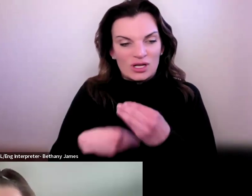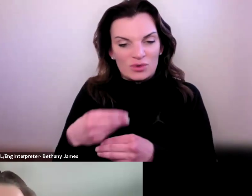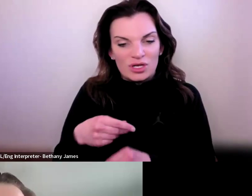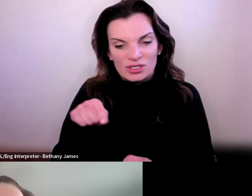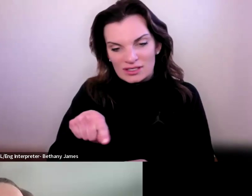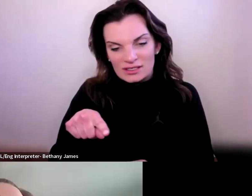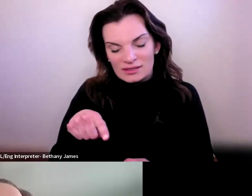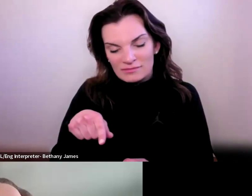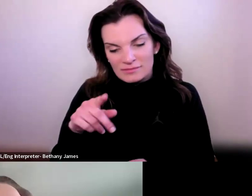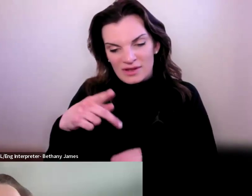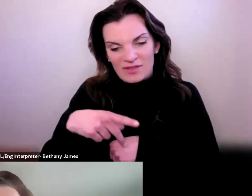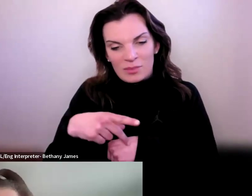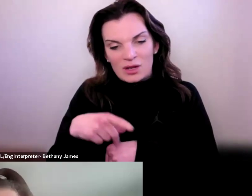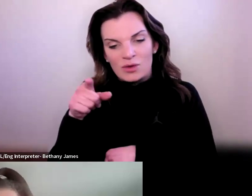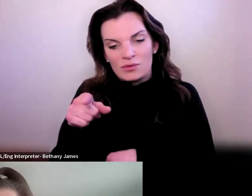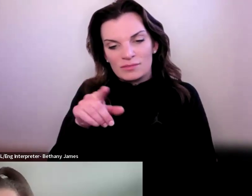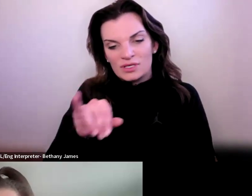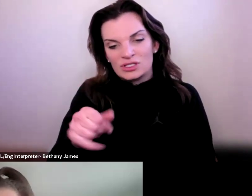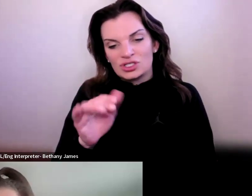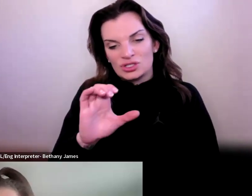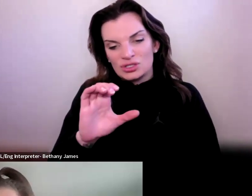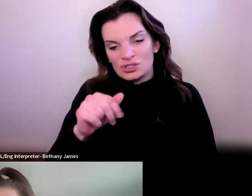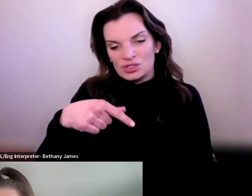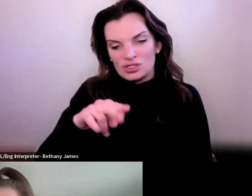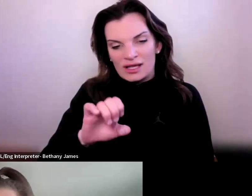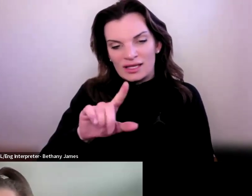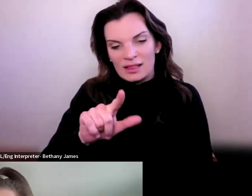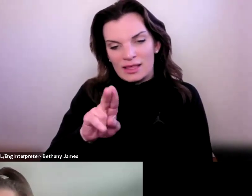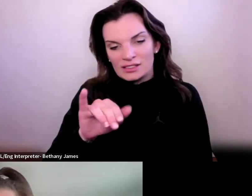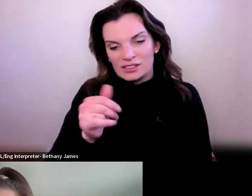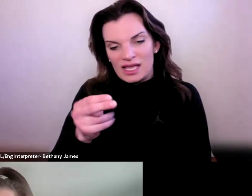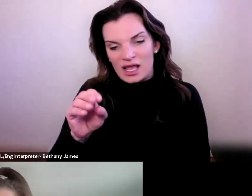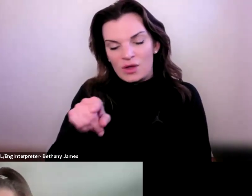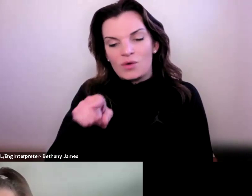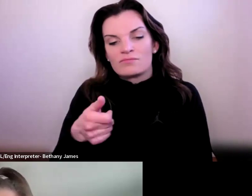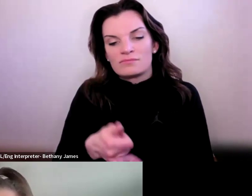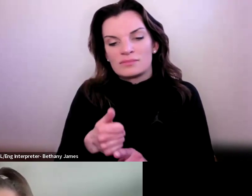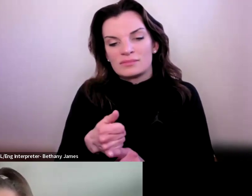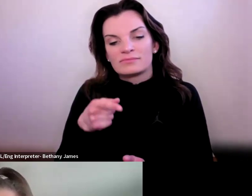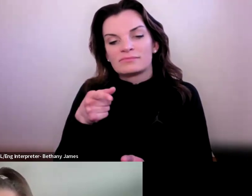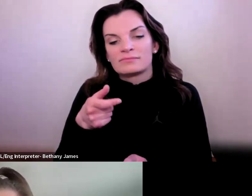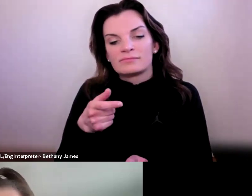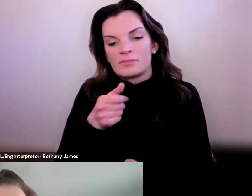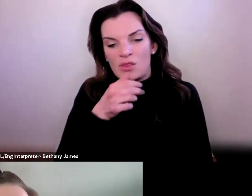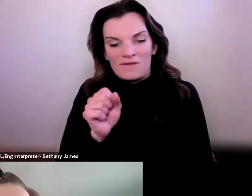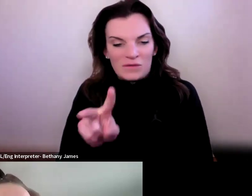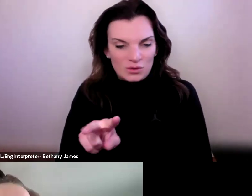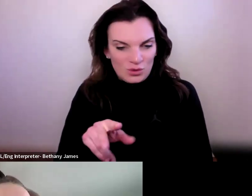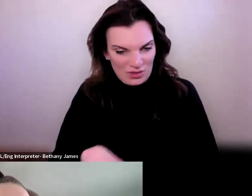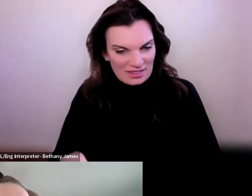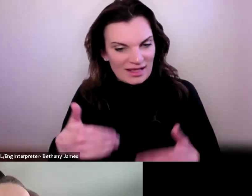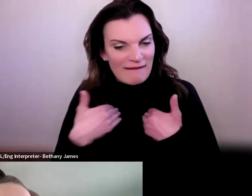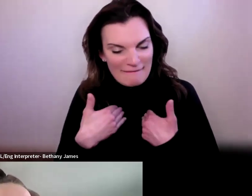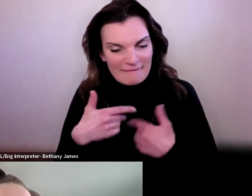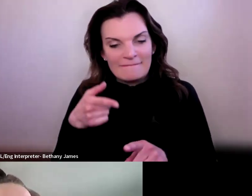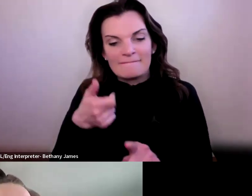of two. She's also a former Illinois Department of Public Health surveillance nurse and was working as a regulatory consultant until she